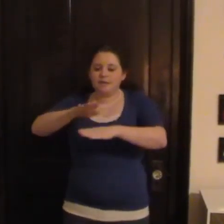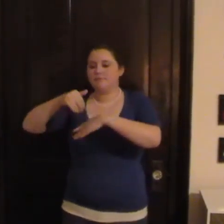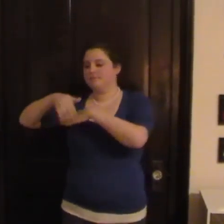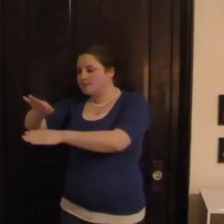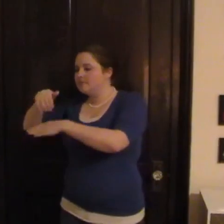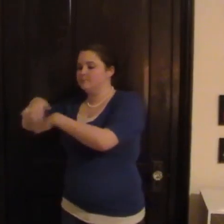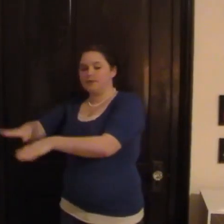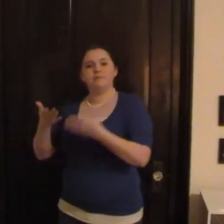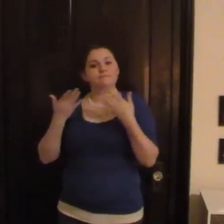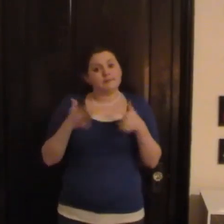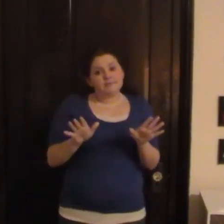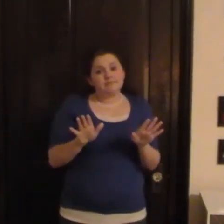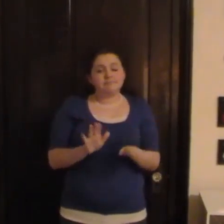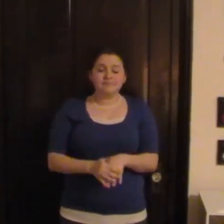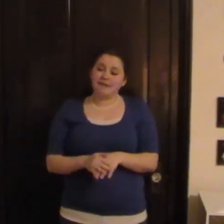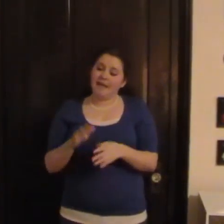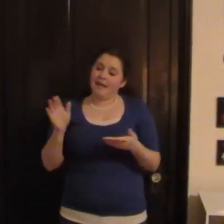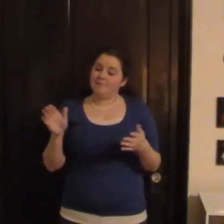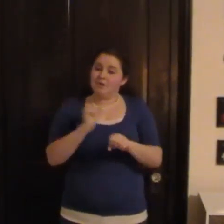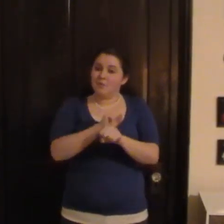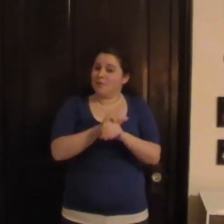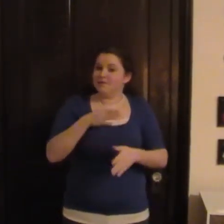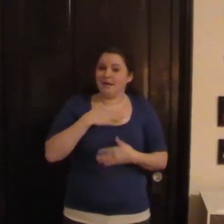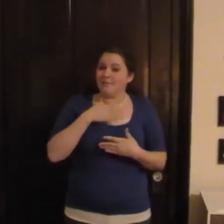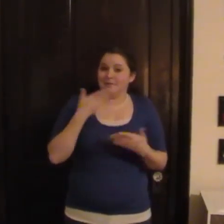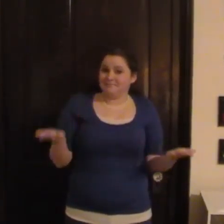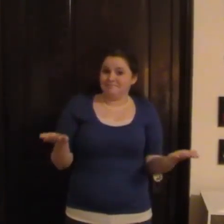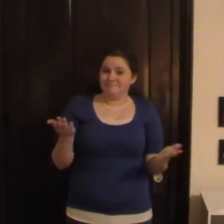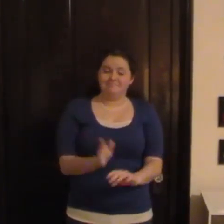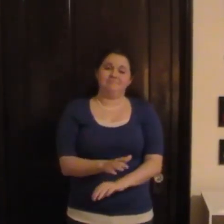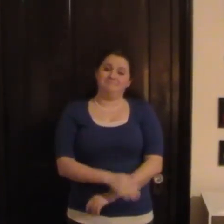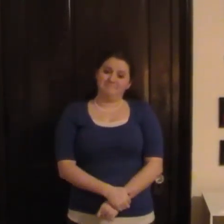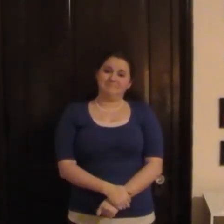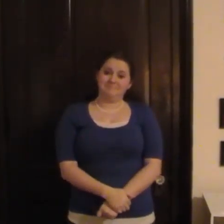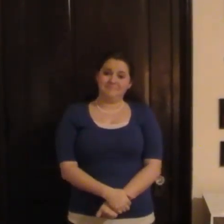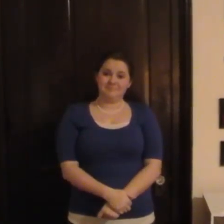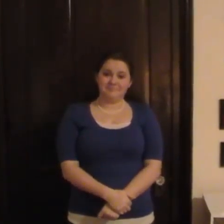My name is Amber Lunas, and I'm going to